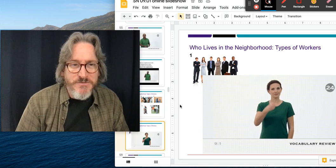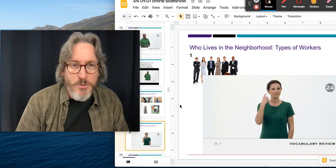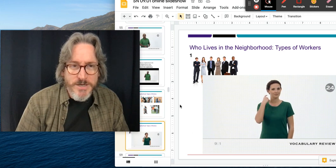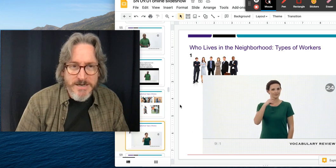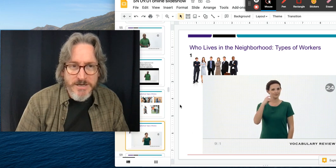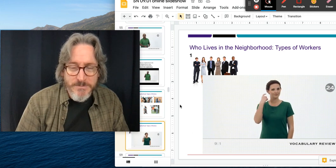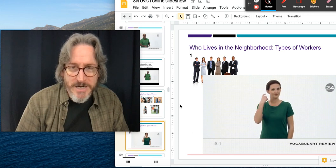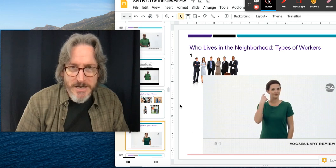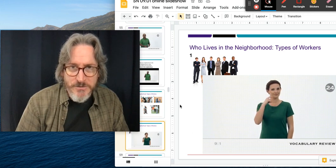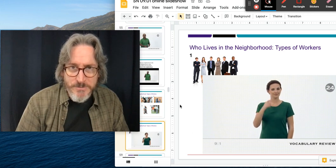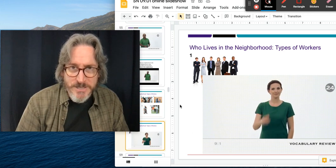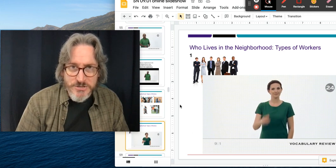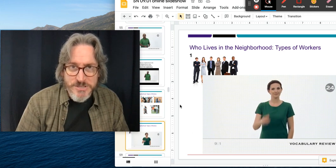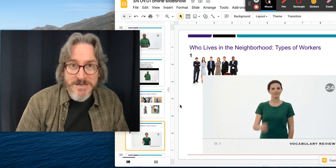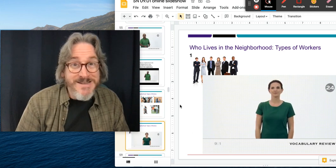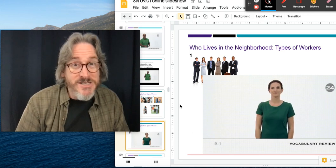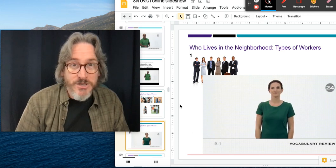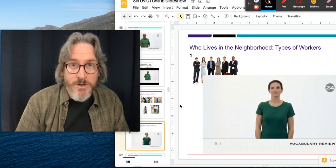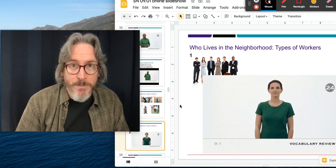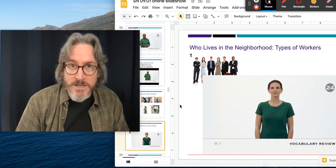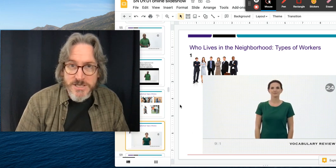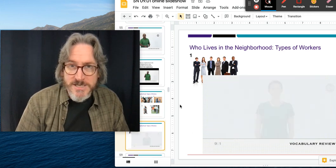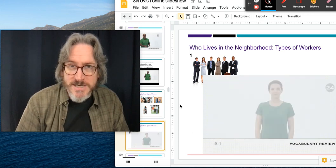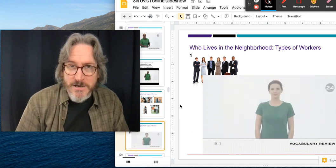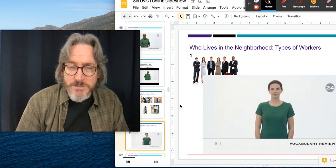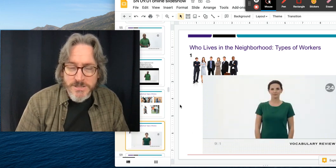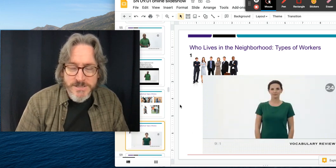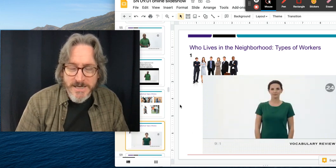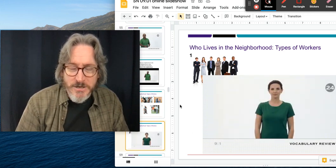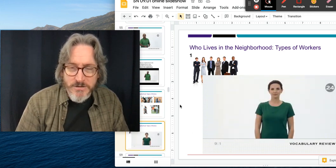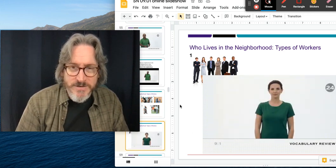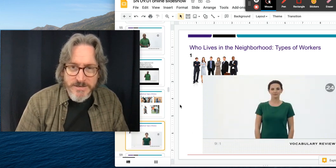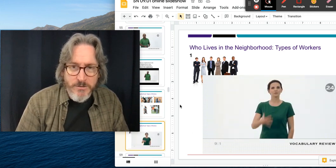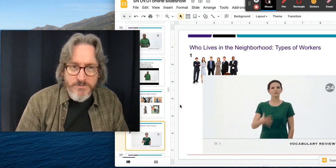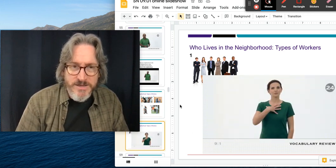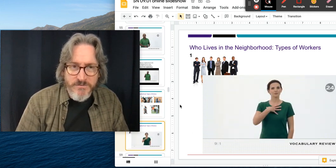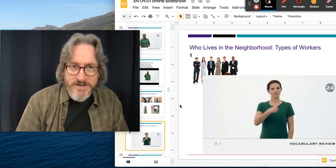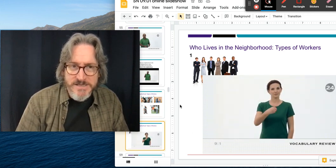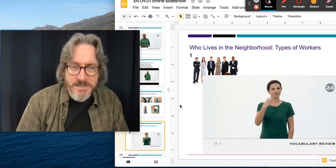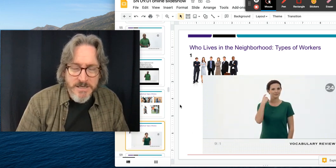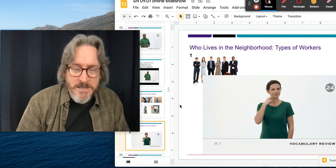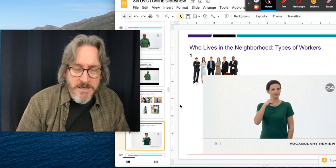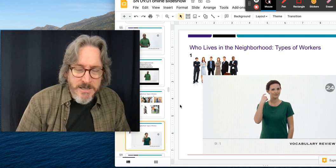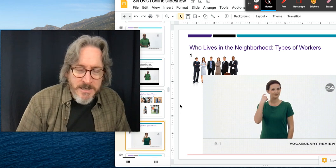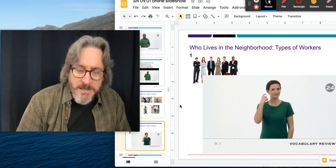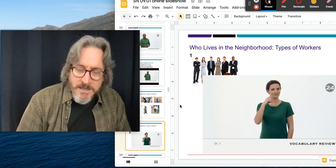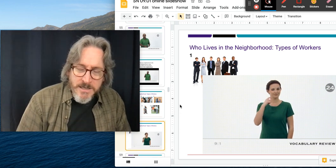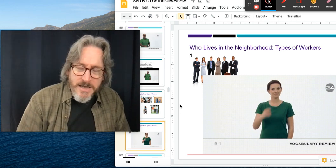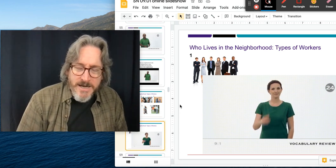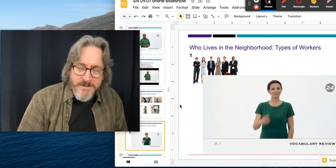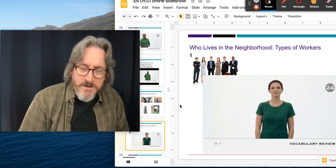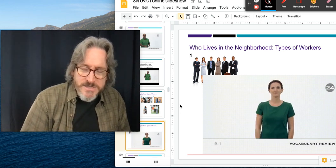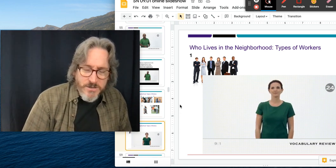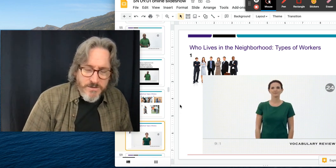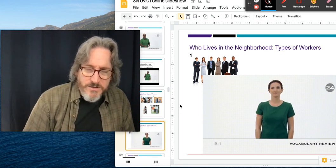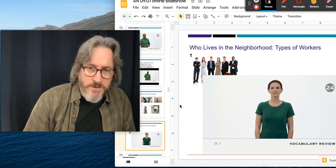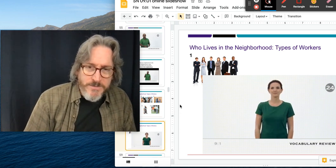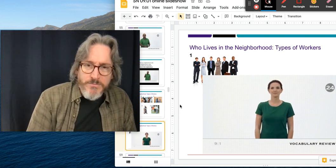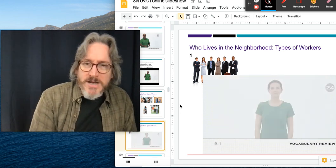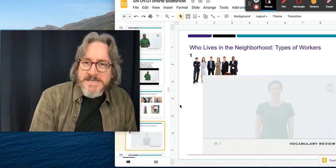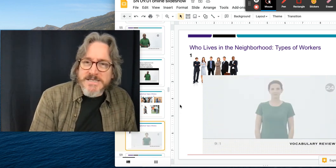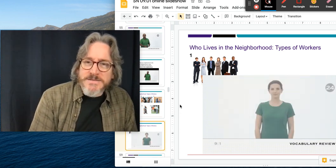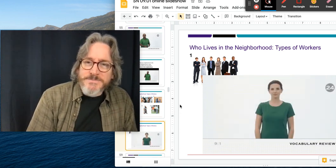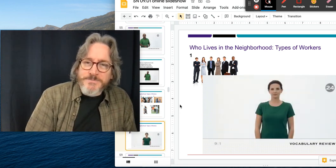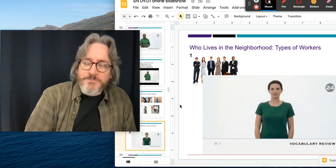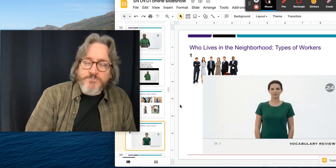diversity, as we've pointed out in many other pictures. So I apologize now. Just take note of it, and hopefully they'll fix that in their slow ever